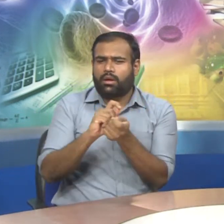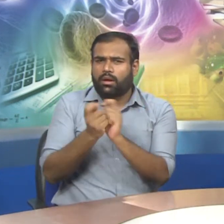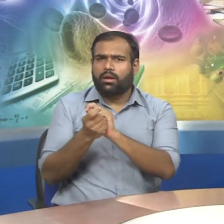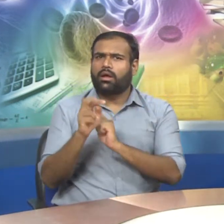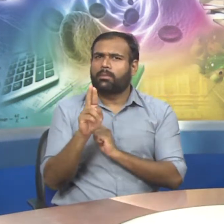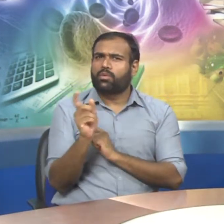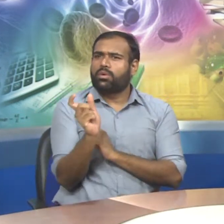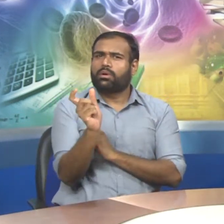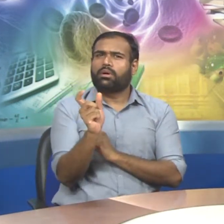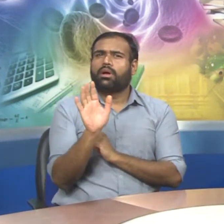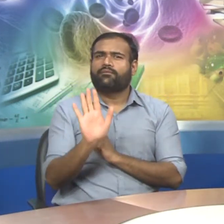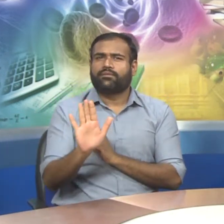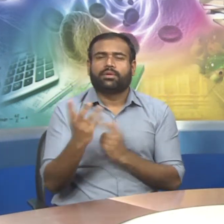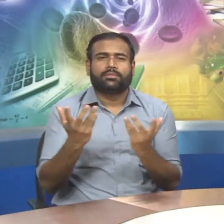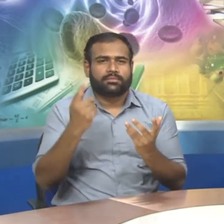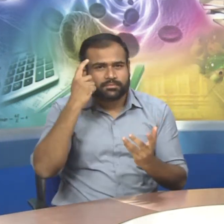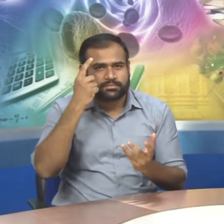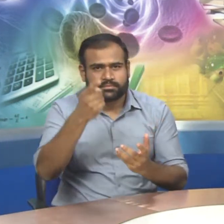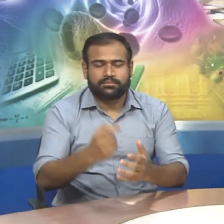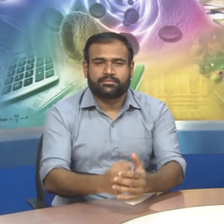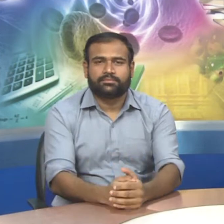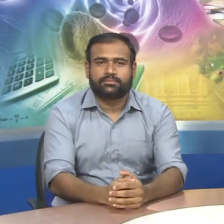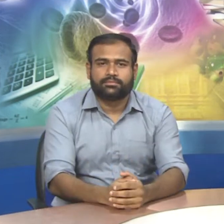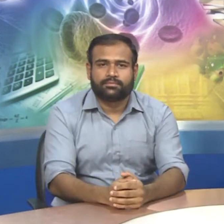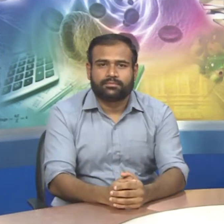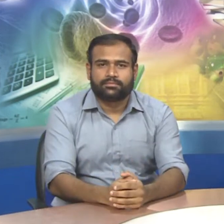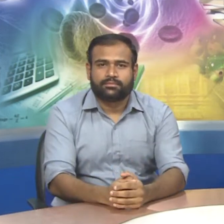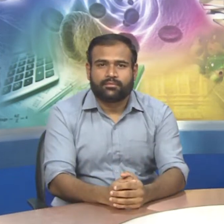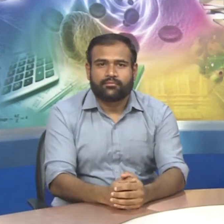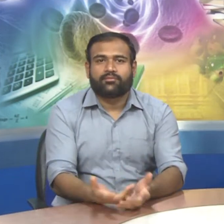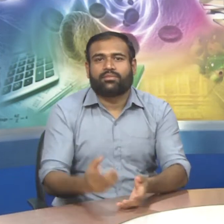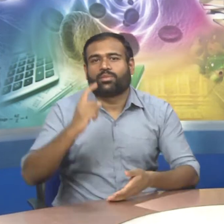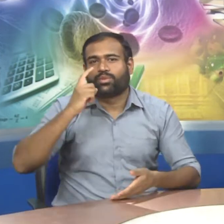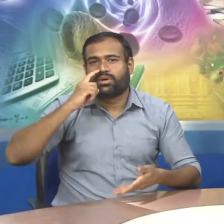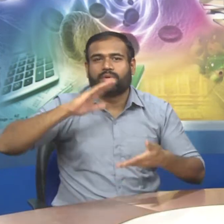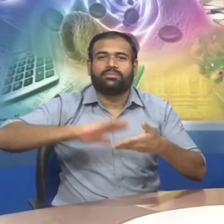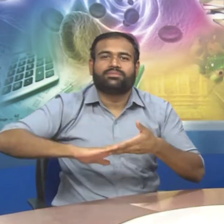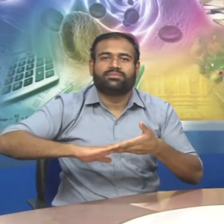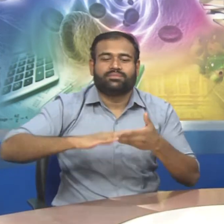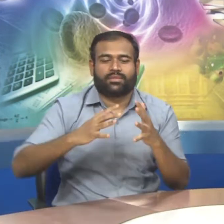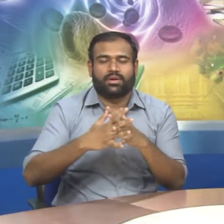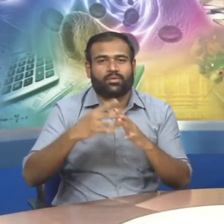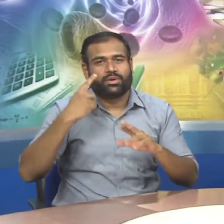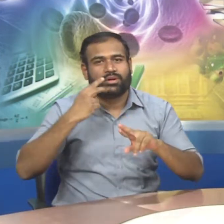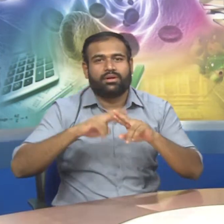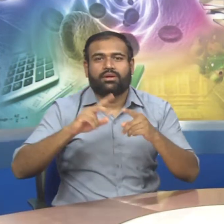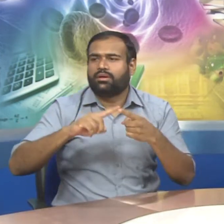what is this sign equivalent to? Think. It is wife.